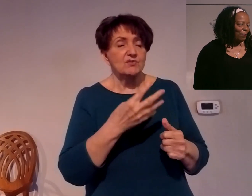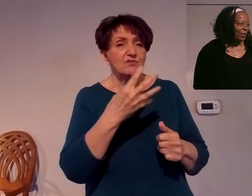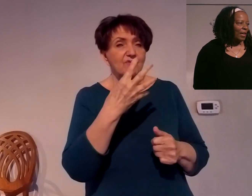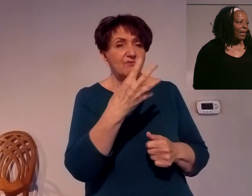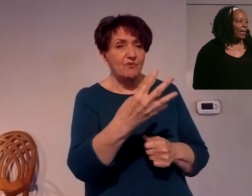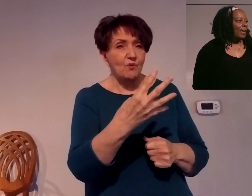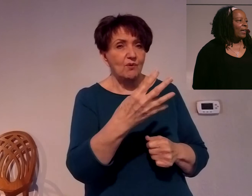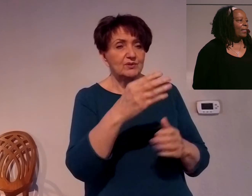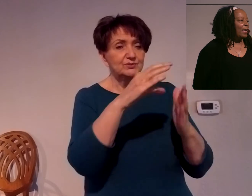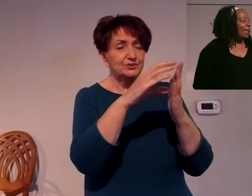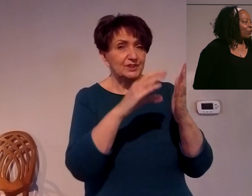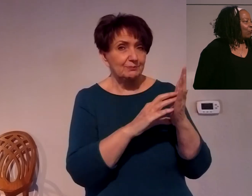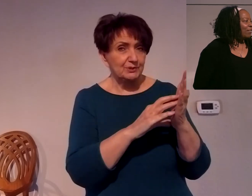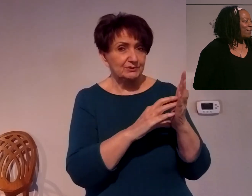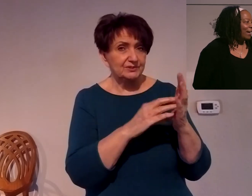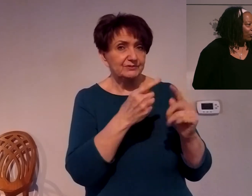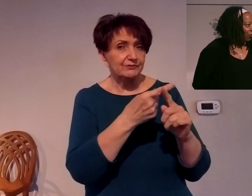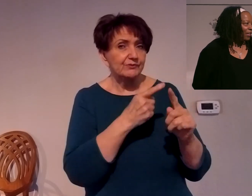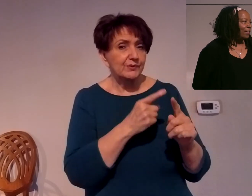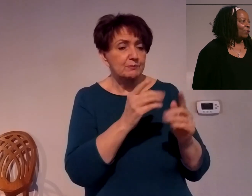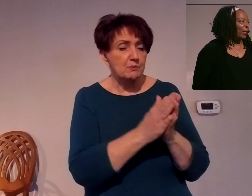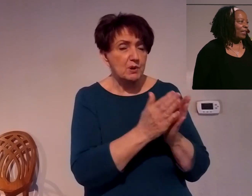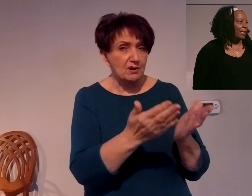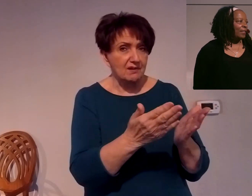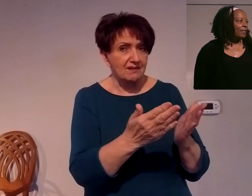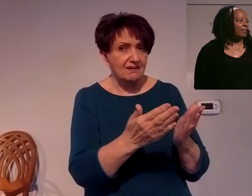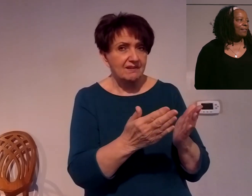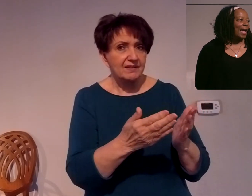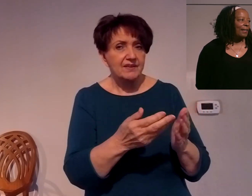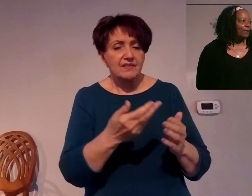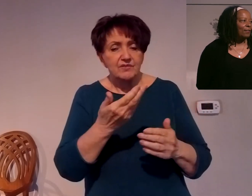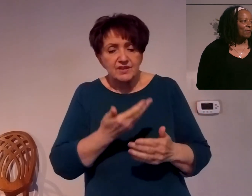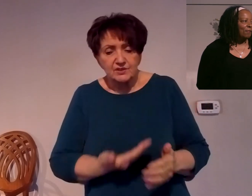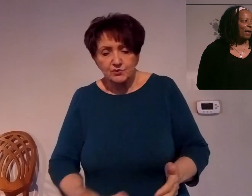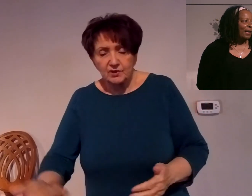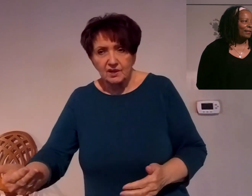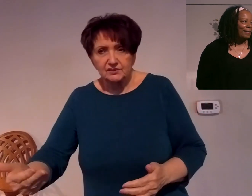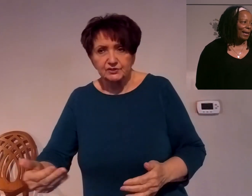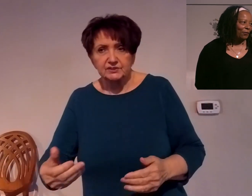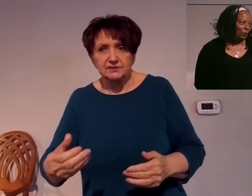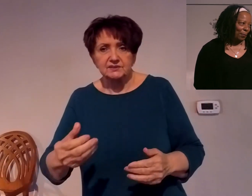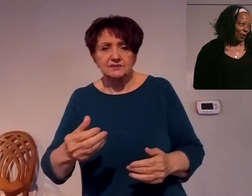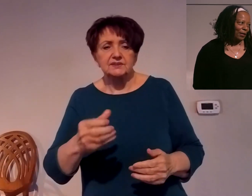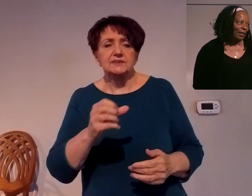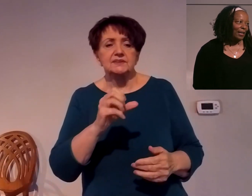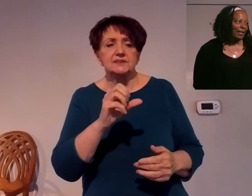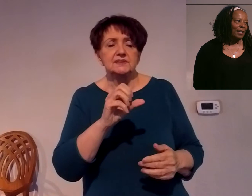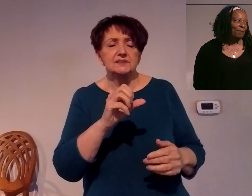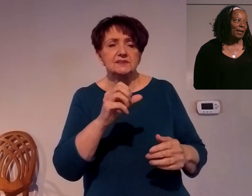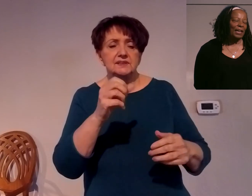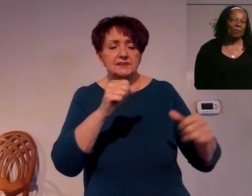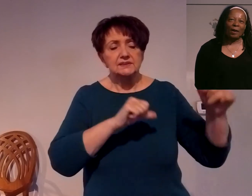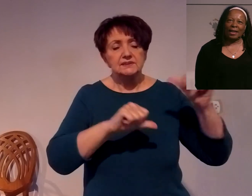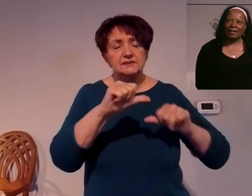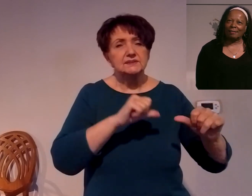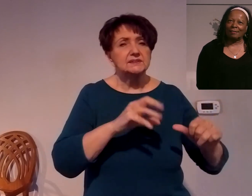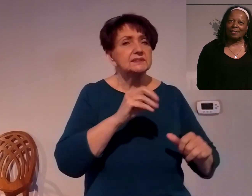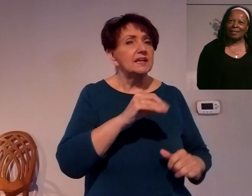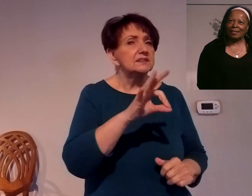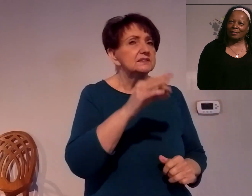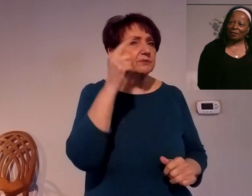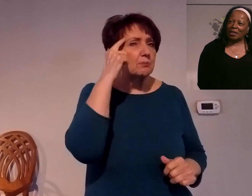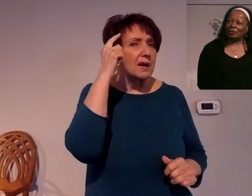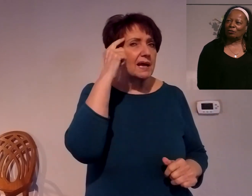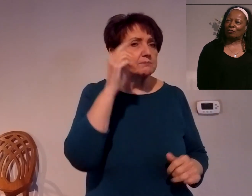chapters, the introduction within the Science of Mind textbook, in many